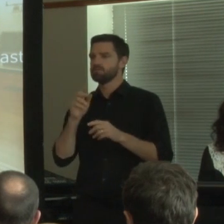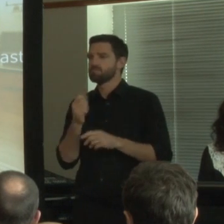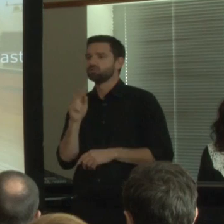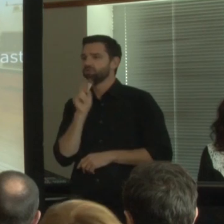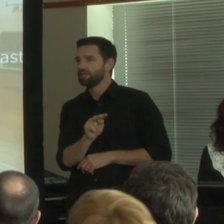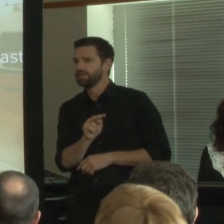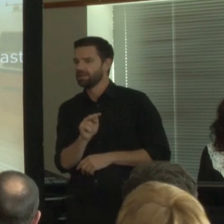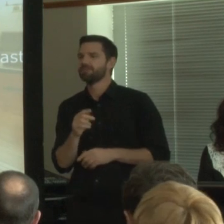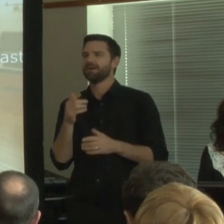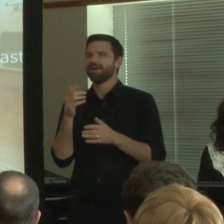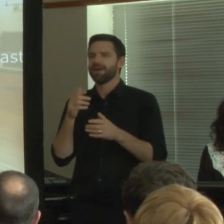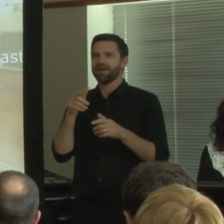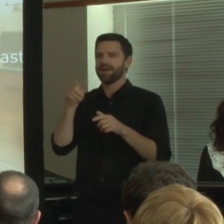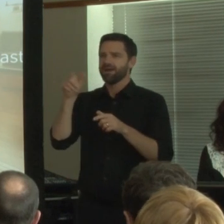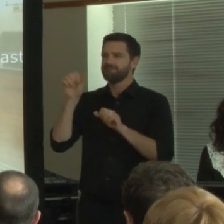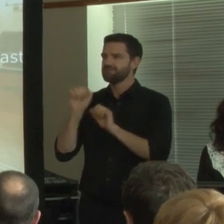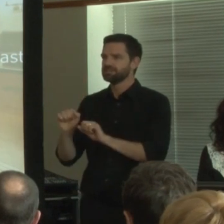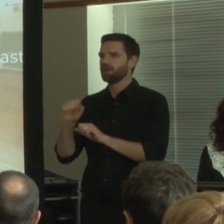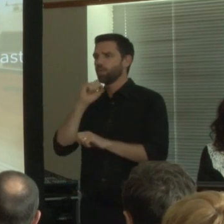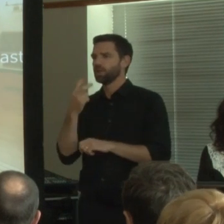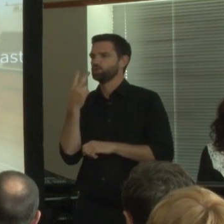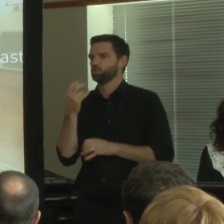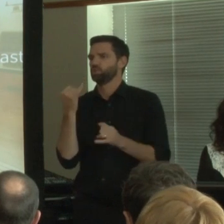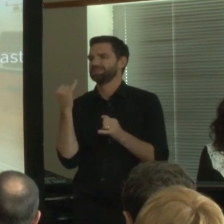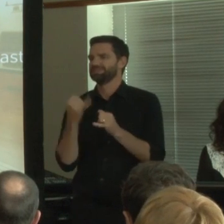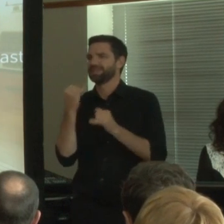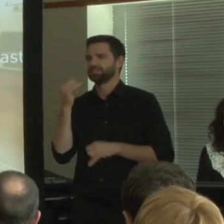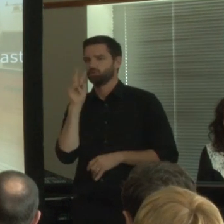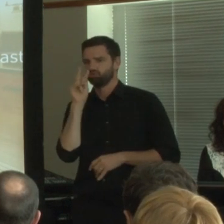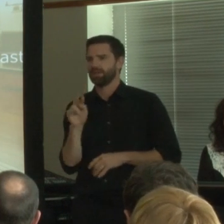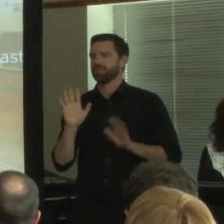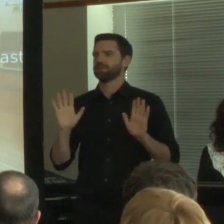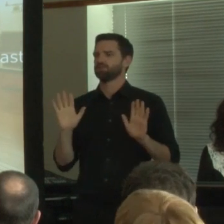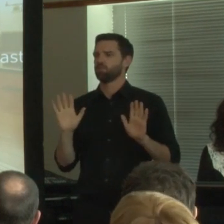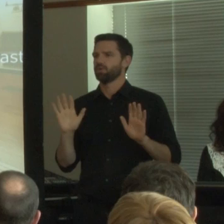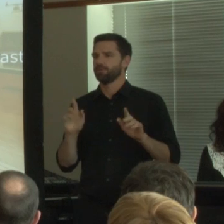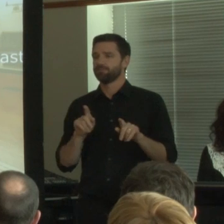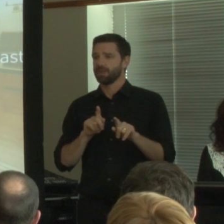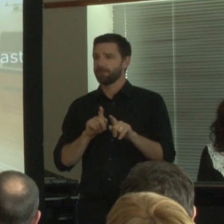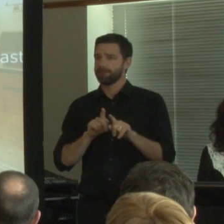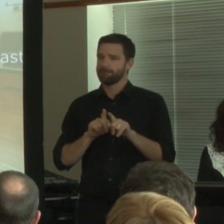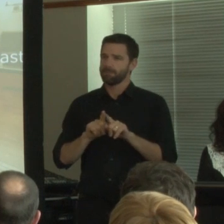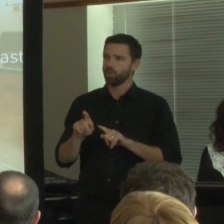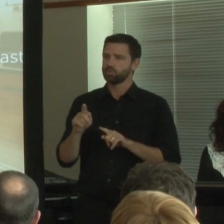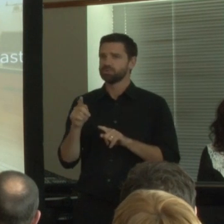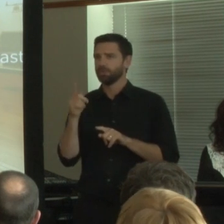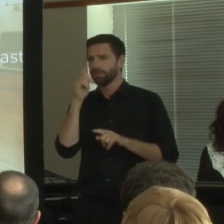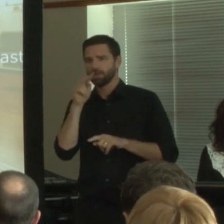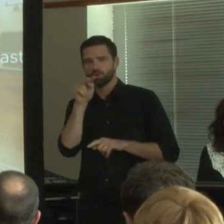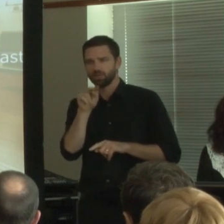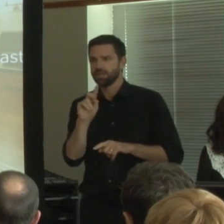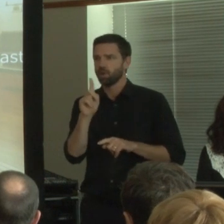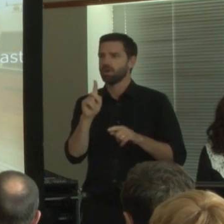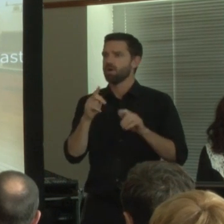average 2 seconds, scary, 2 seconds reading any given text in an exhibition. The most read texts are about things, object labels